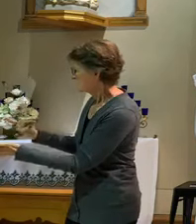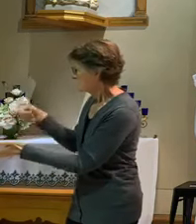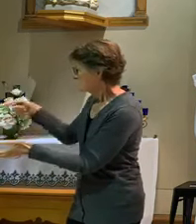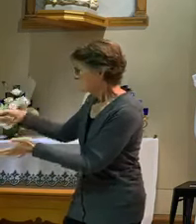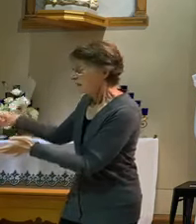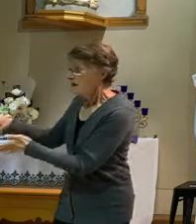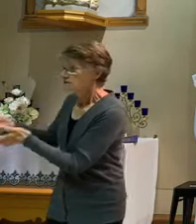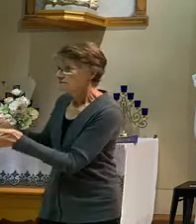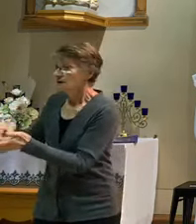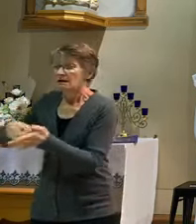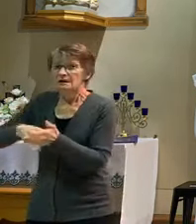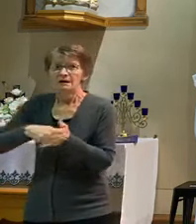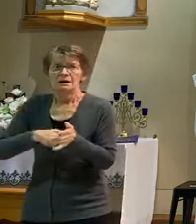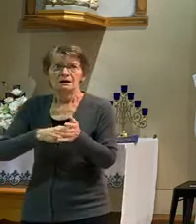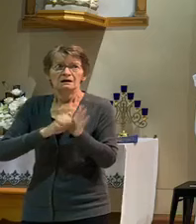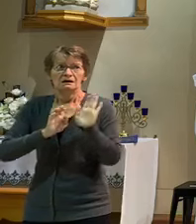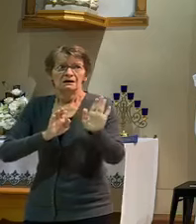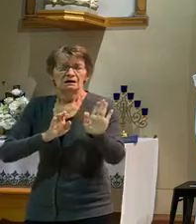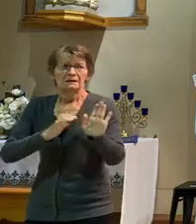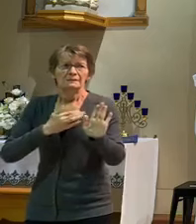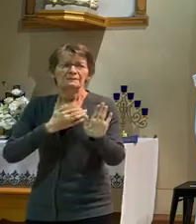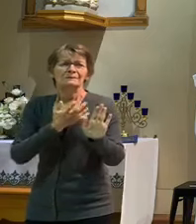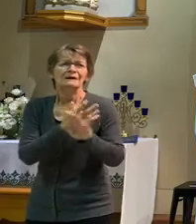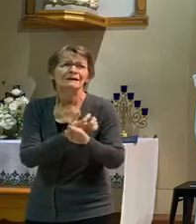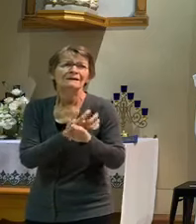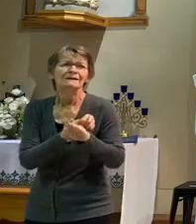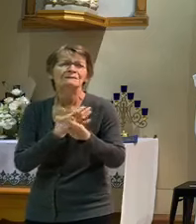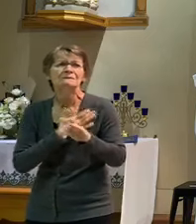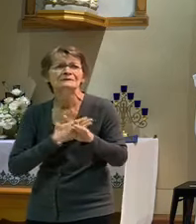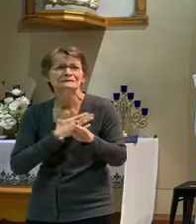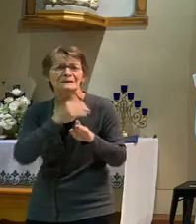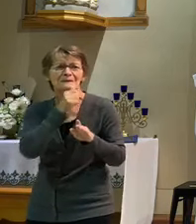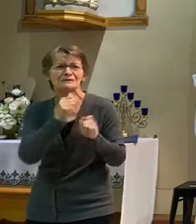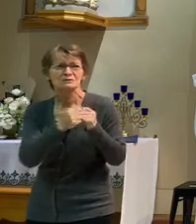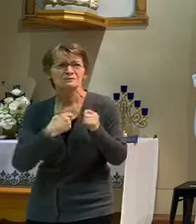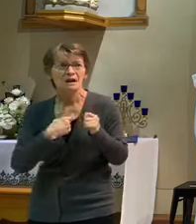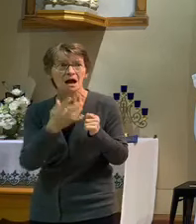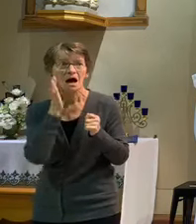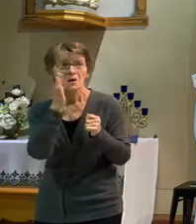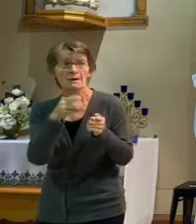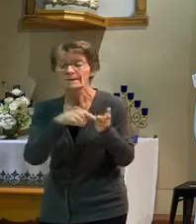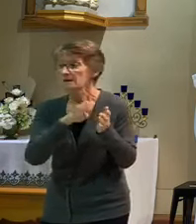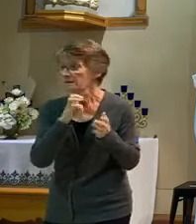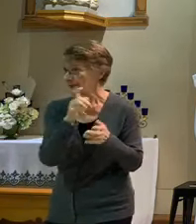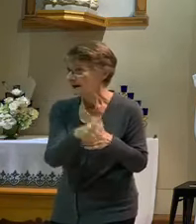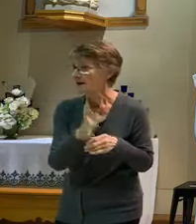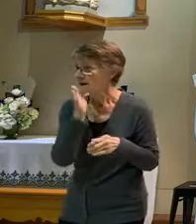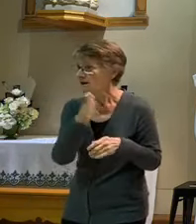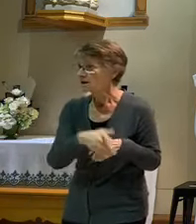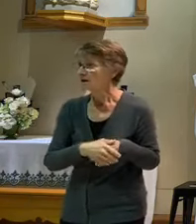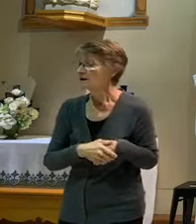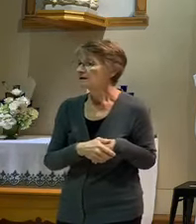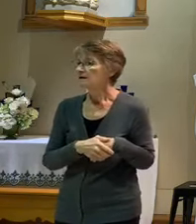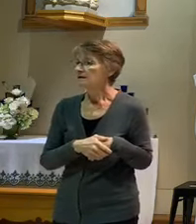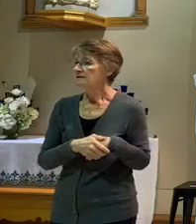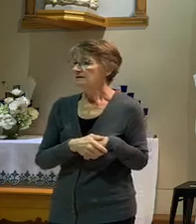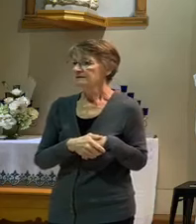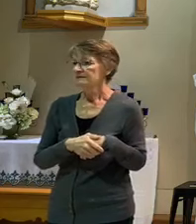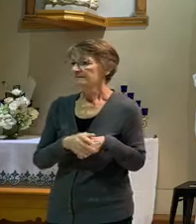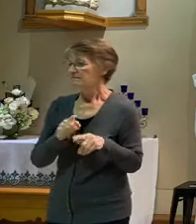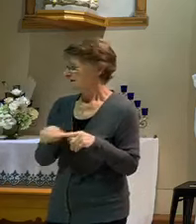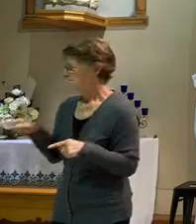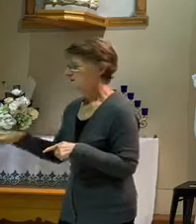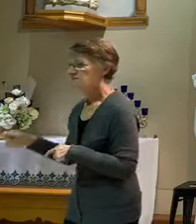knees, his fellow servant begged him, "Be patient with me, and I will pay you back." But